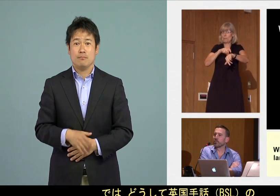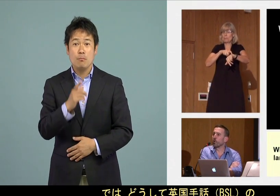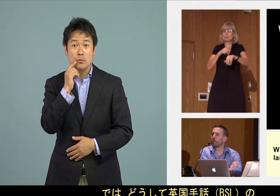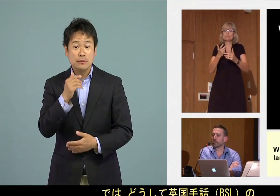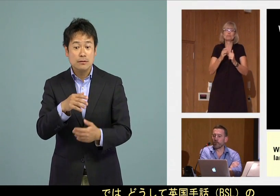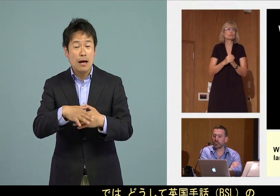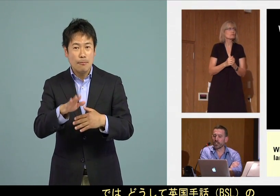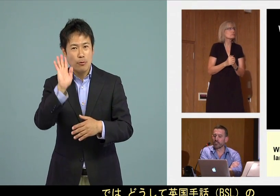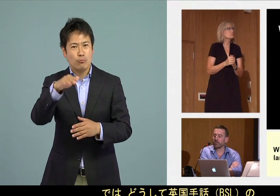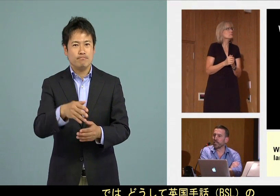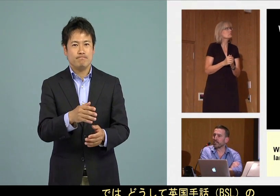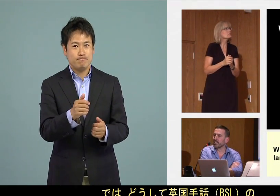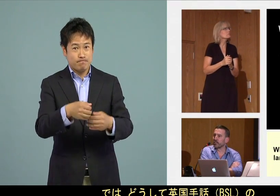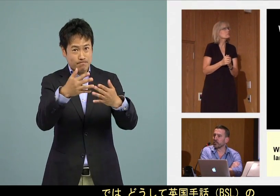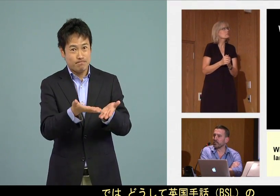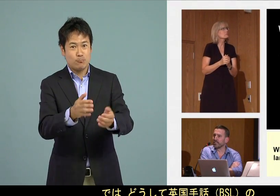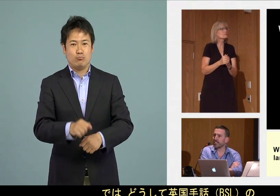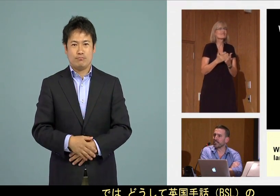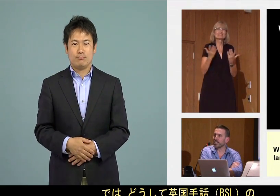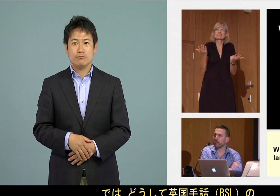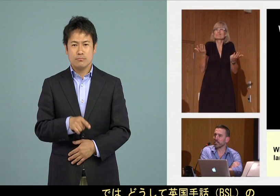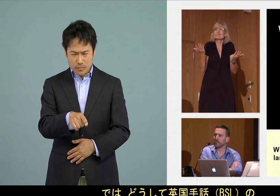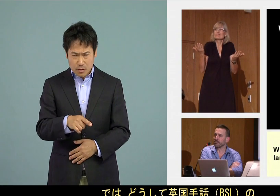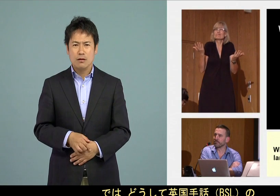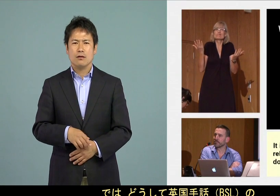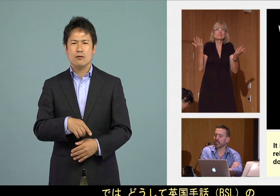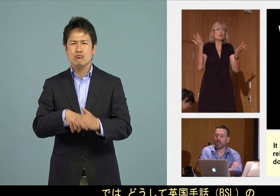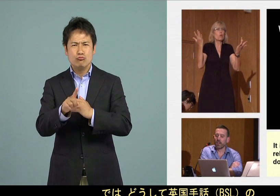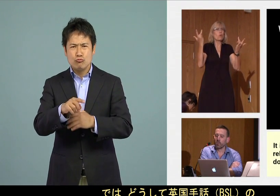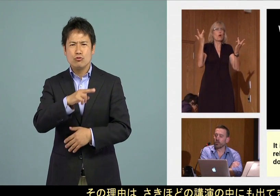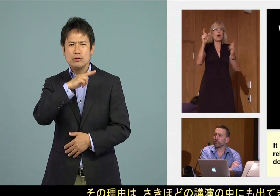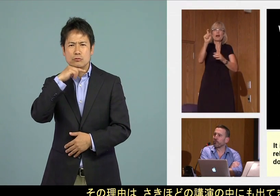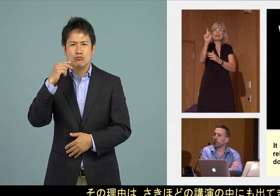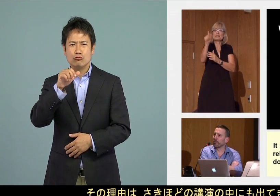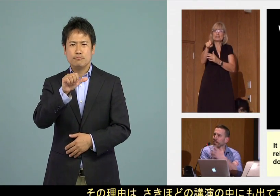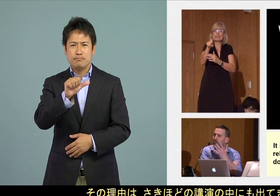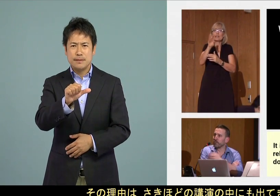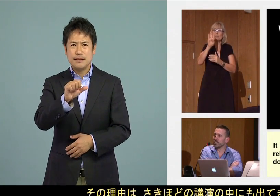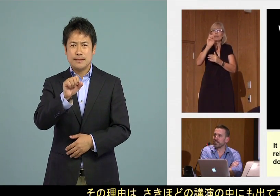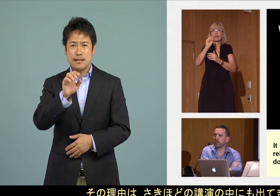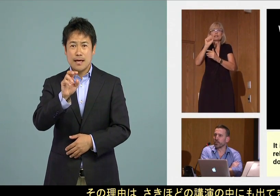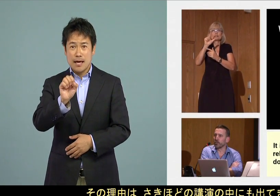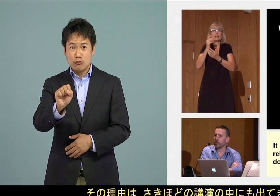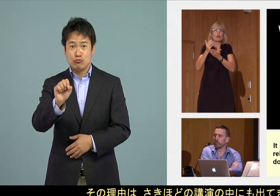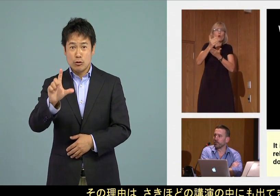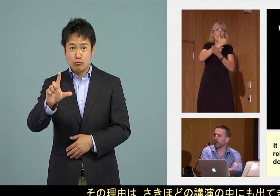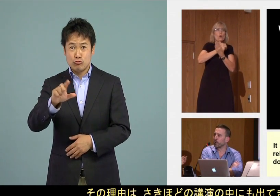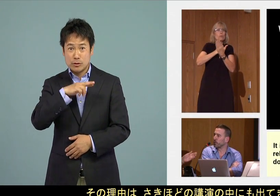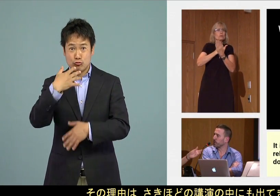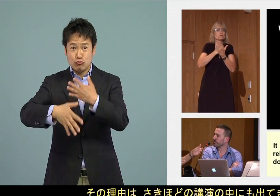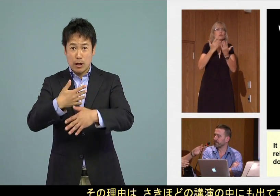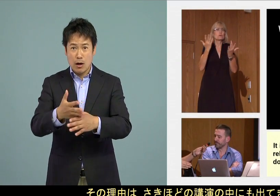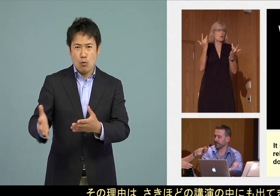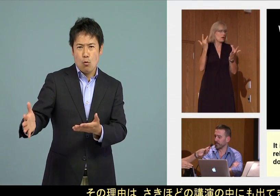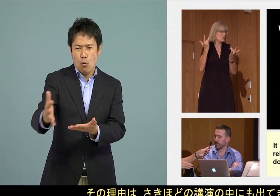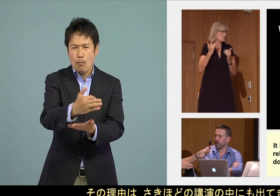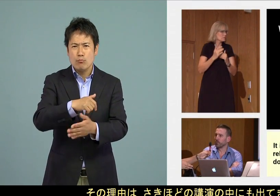Why was a corpus project of BSL necessary? Well, for the reasons that we heard